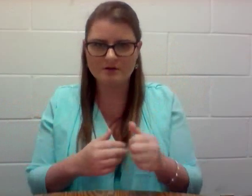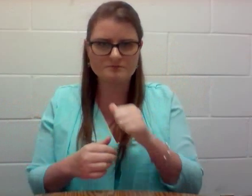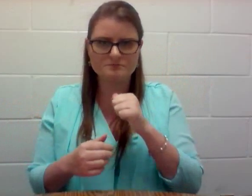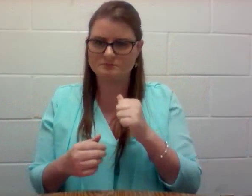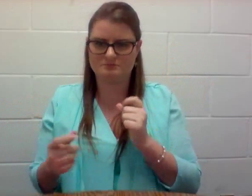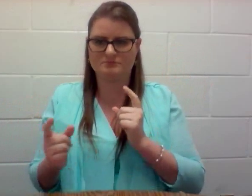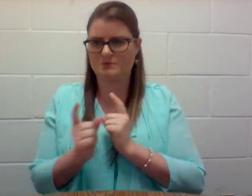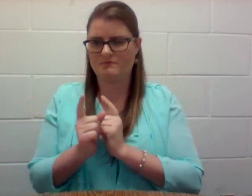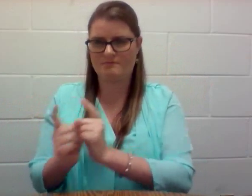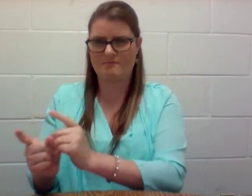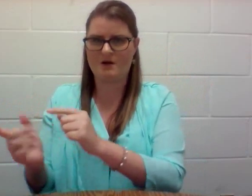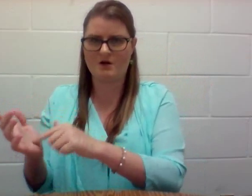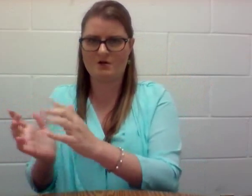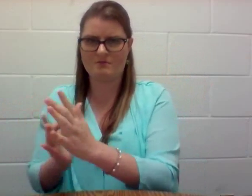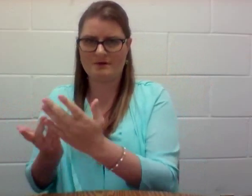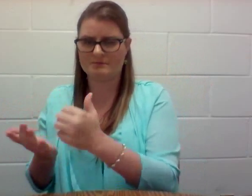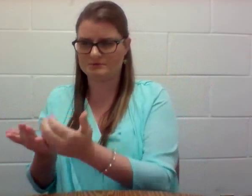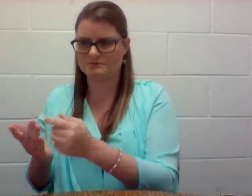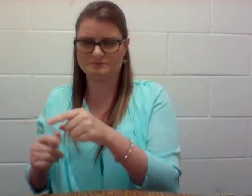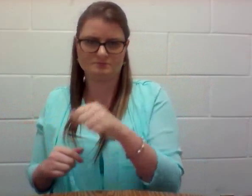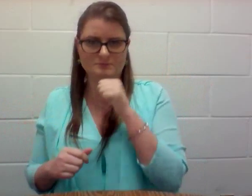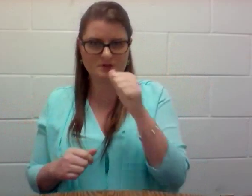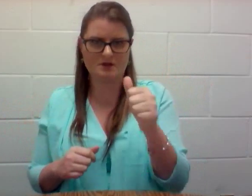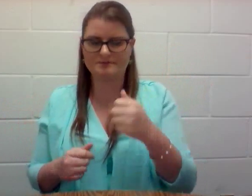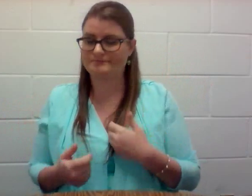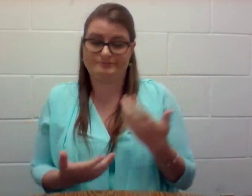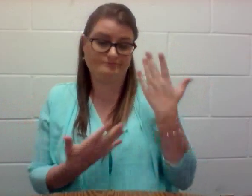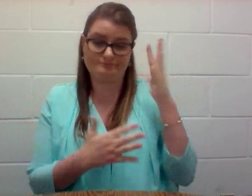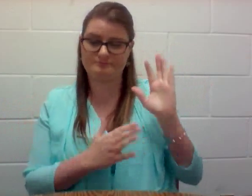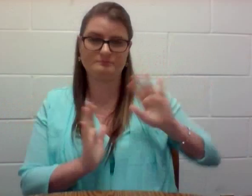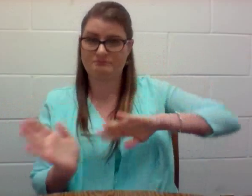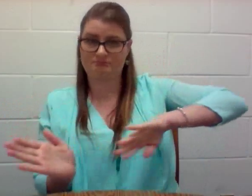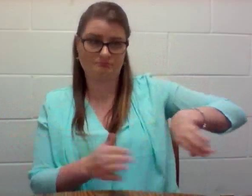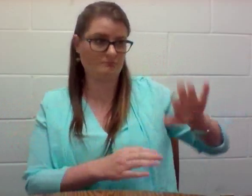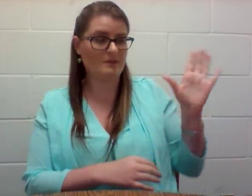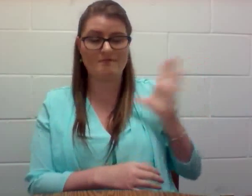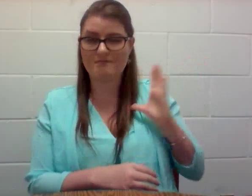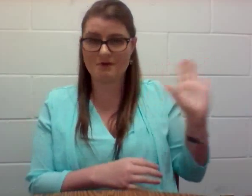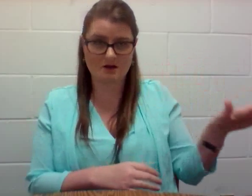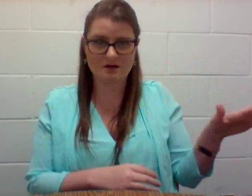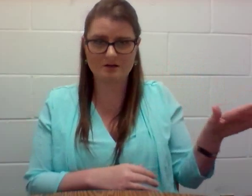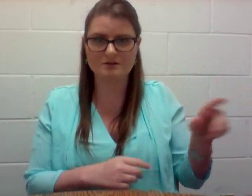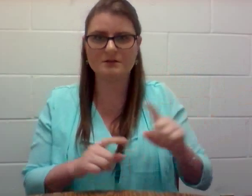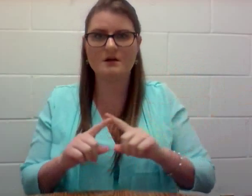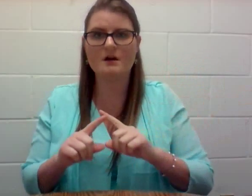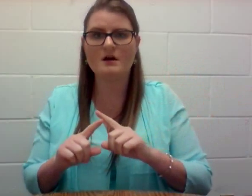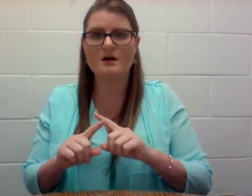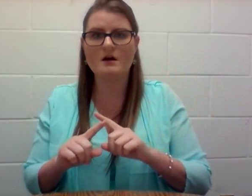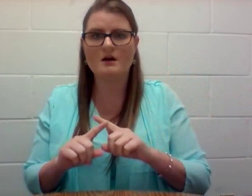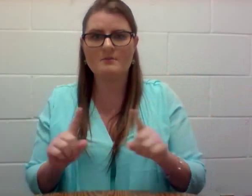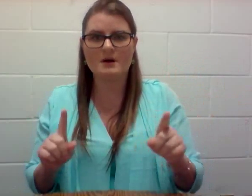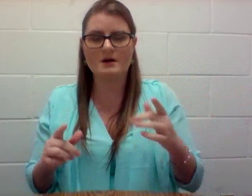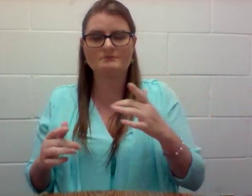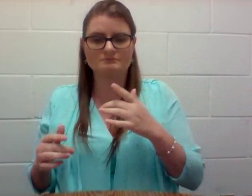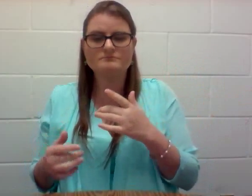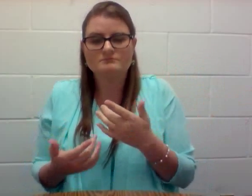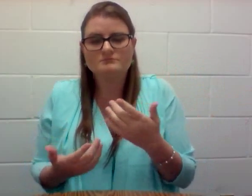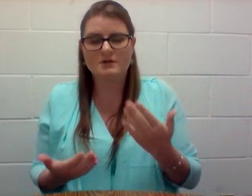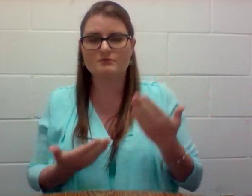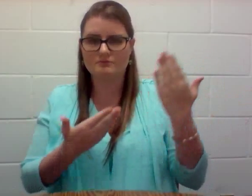the Bible have something to say here at the root level of my manhood and my womanhood that would affect the